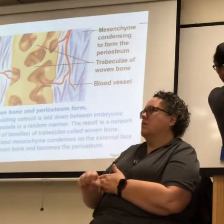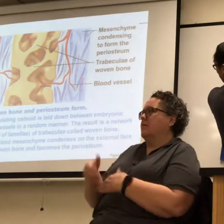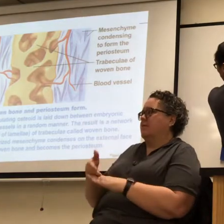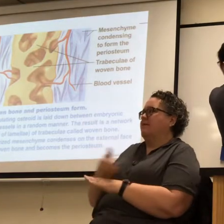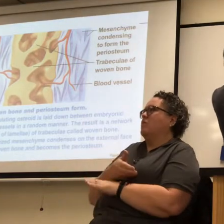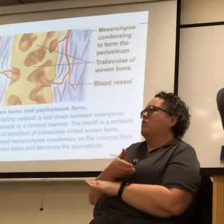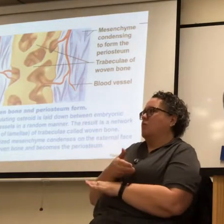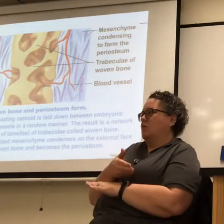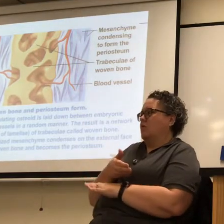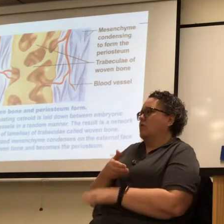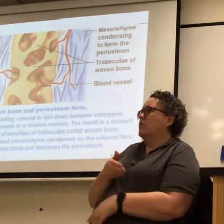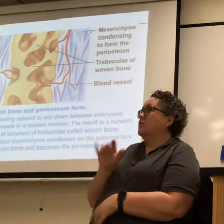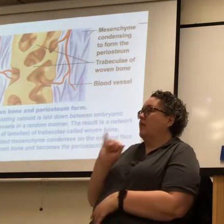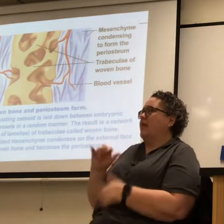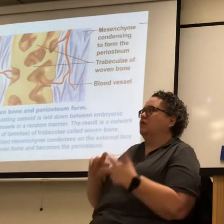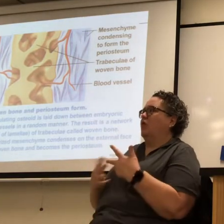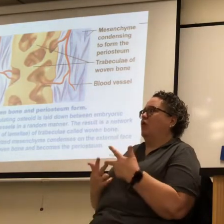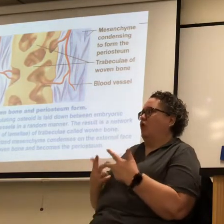So step three.